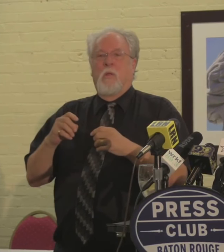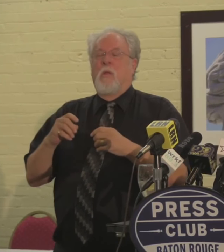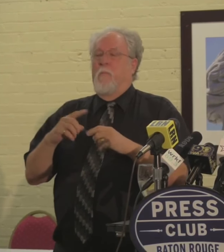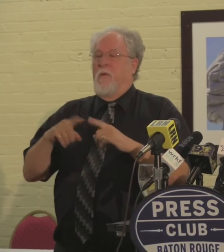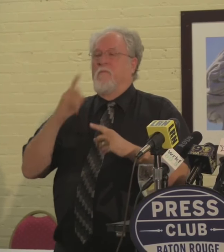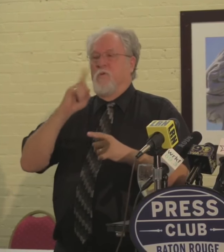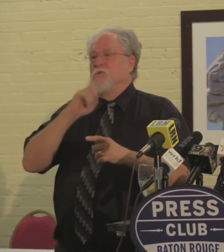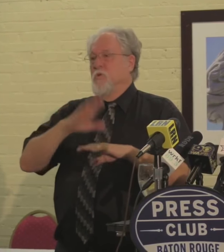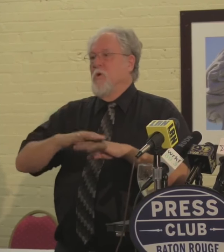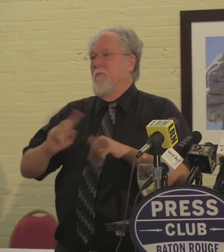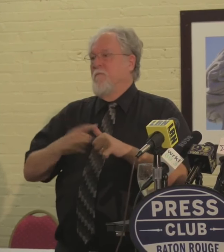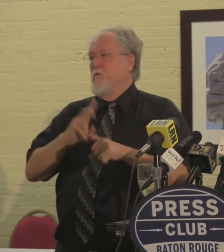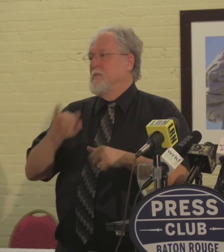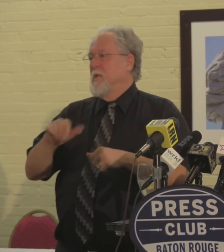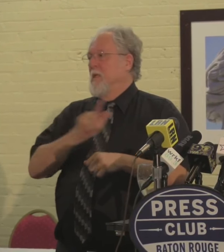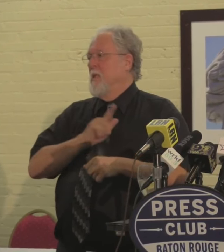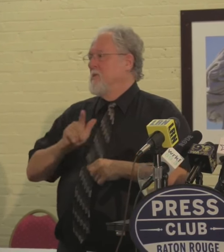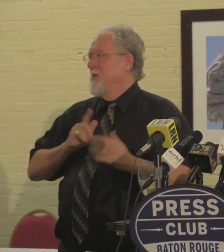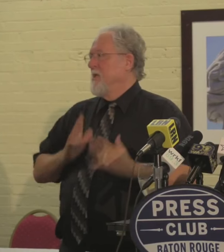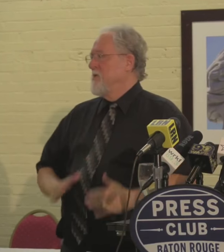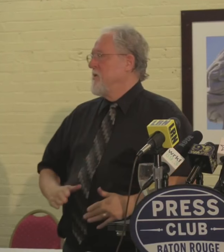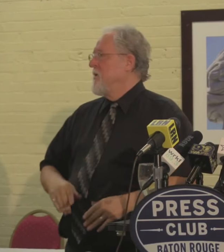of the legislative session. Governor,